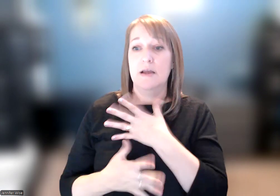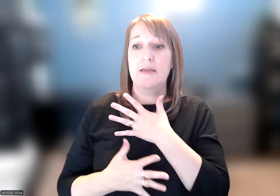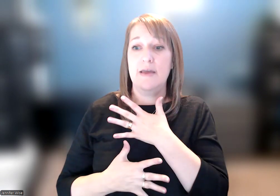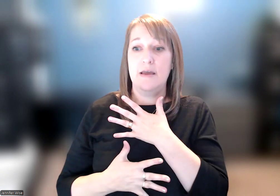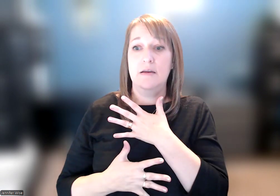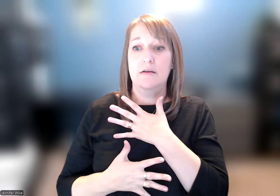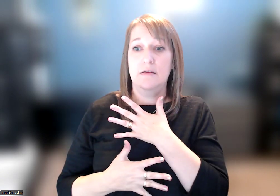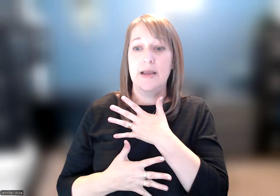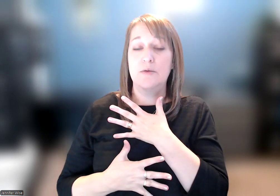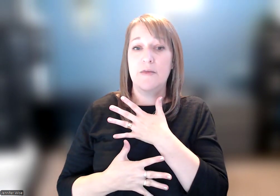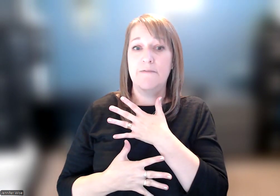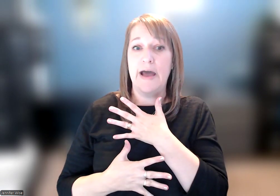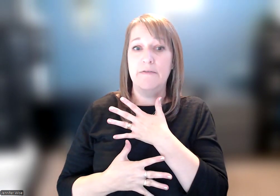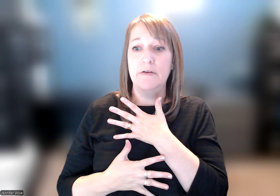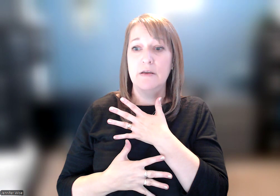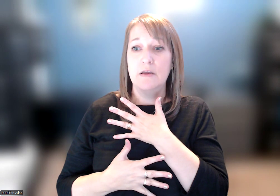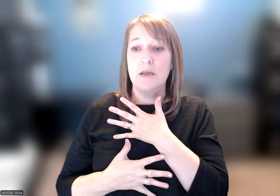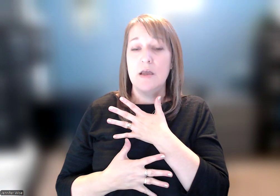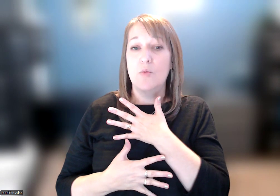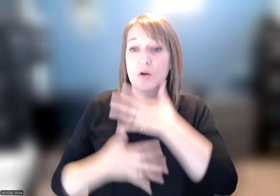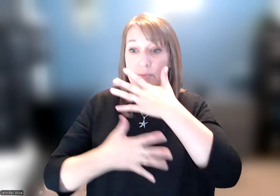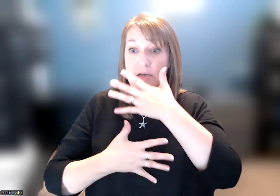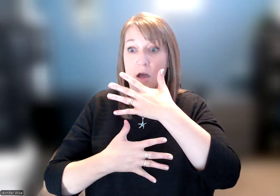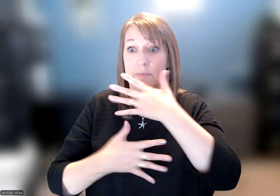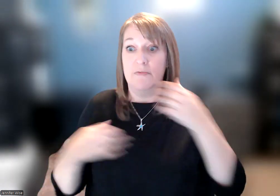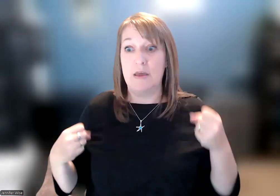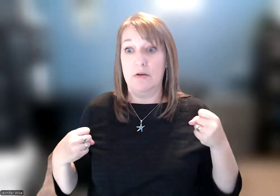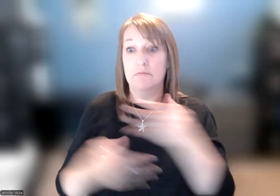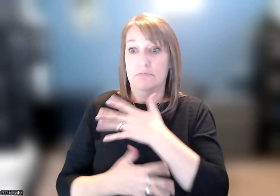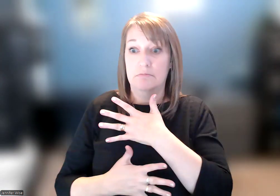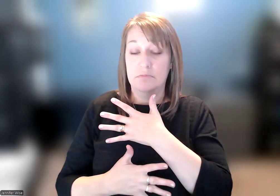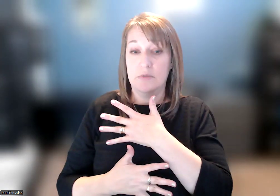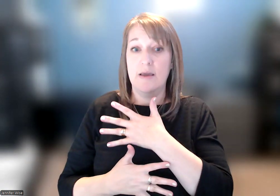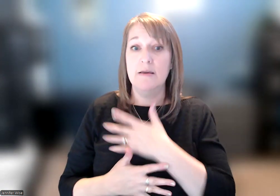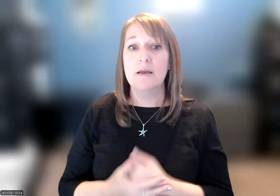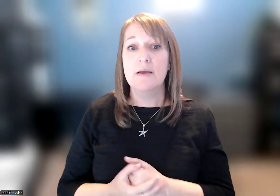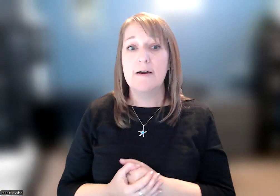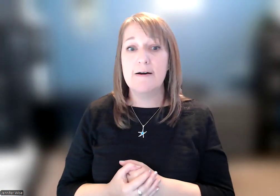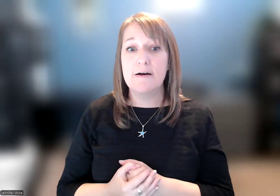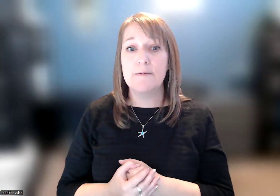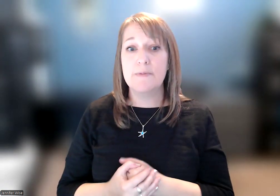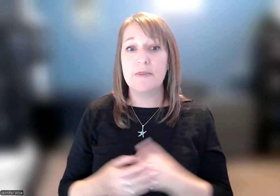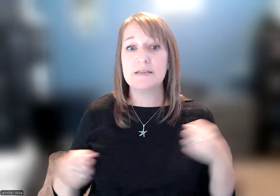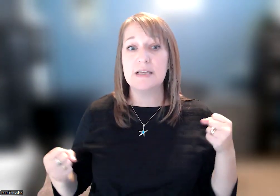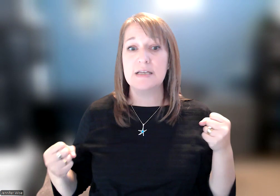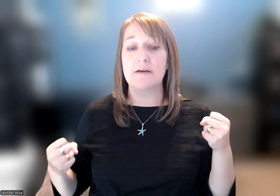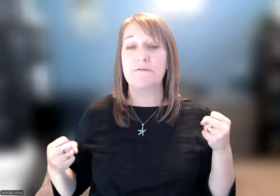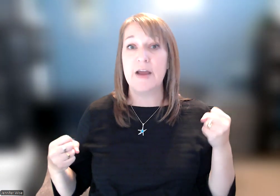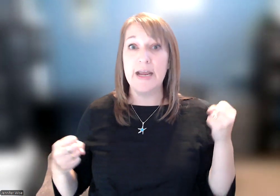and then end with a five. And one will be on top of the other. Okay. This is afraid